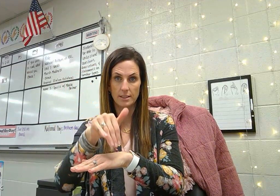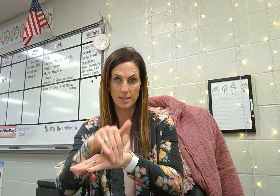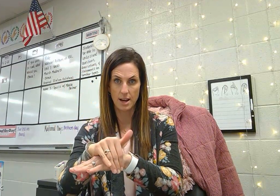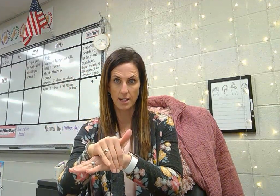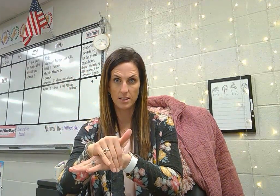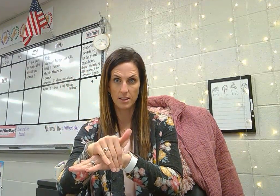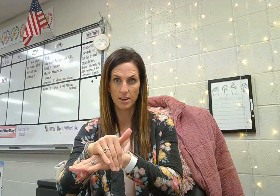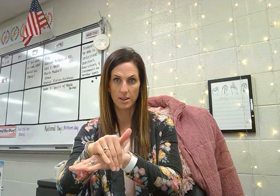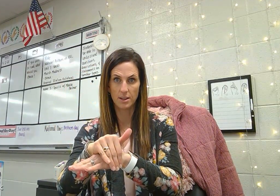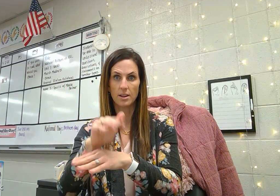night,